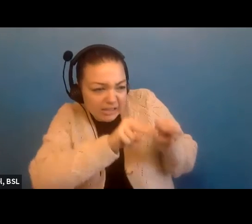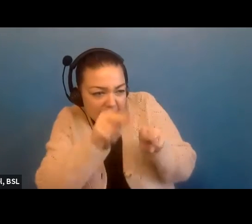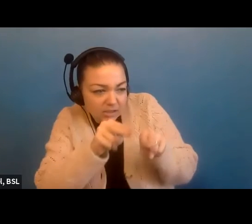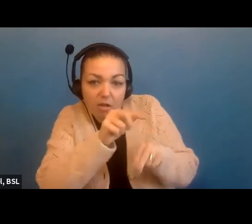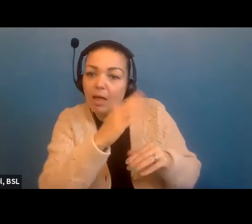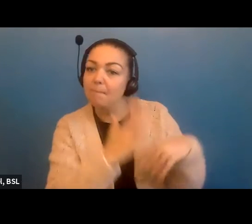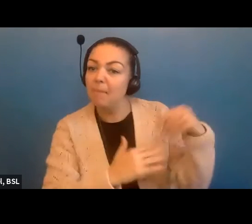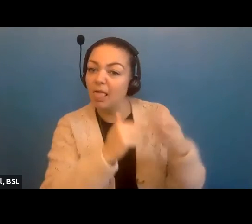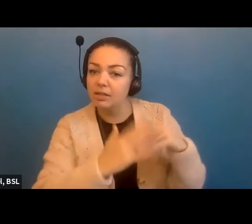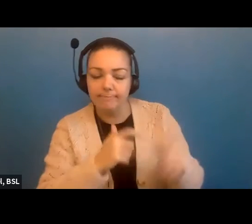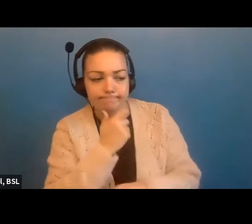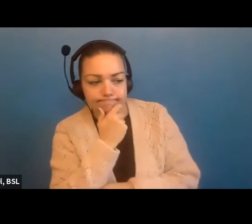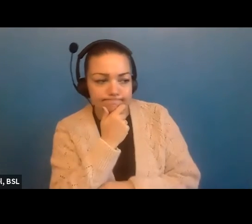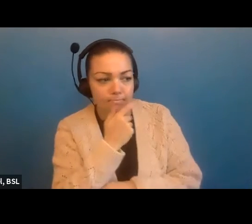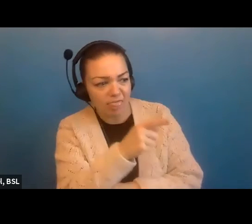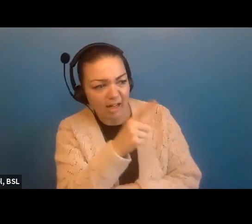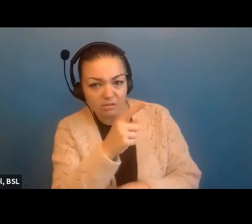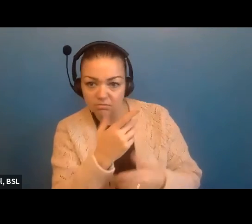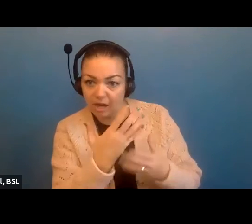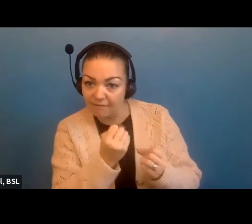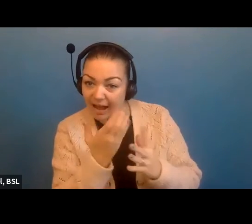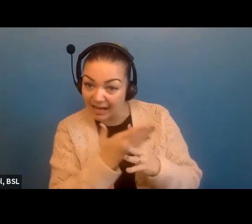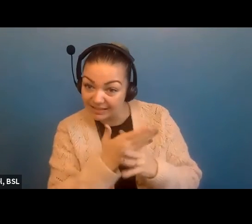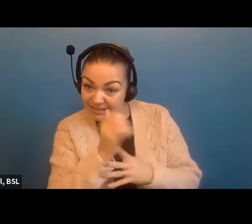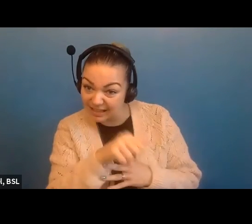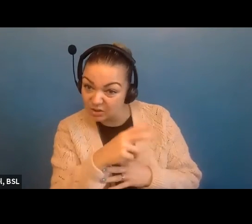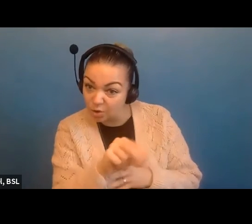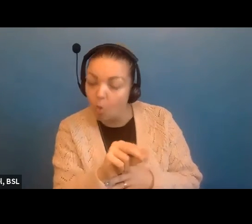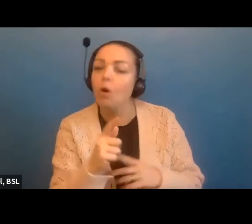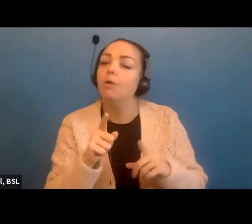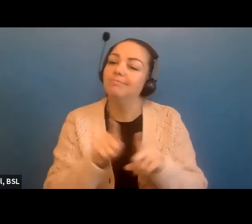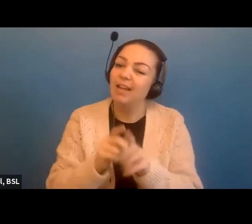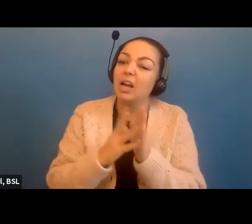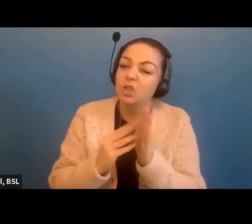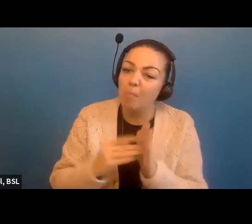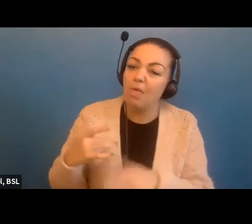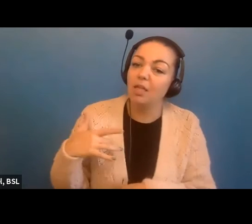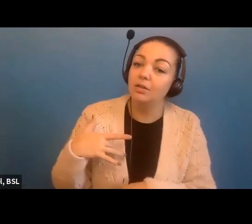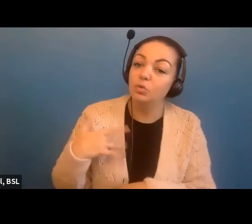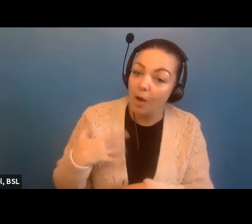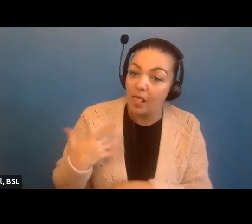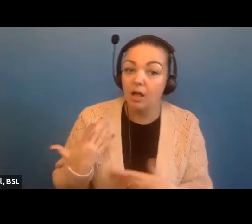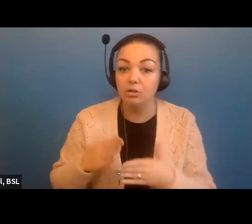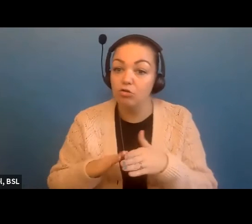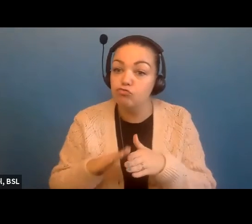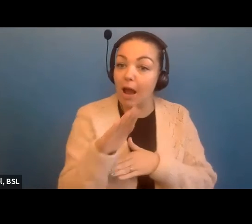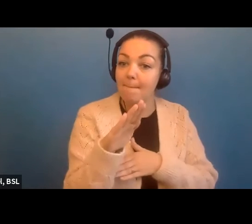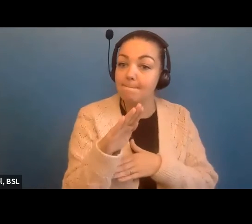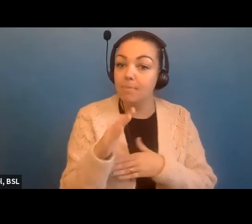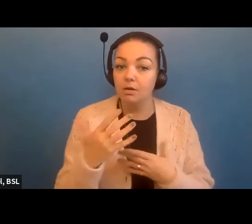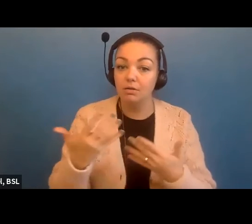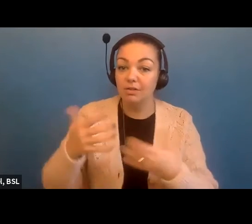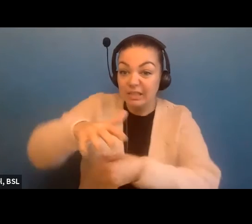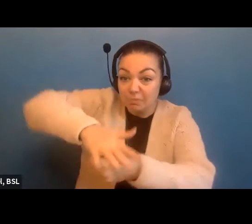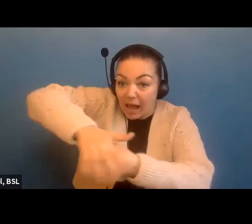environment, for example, toilets, ramps, and spaces, stairs,